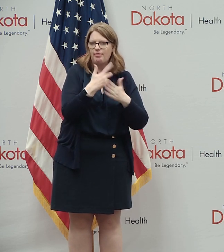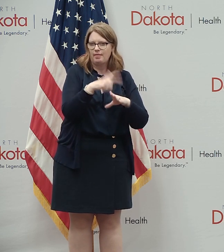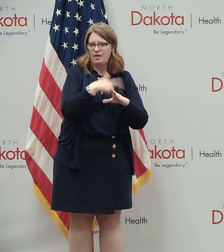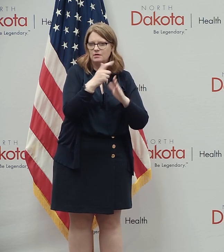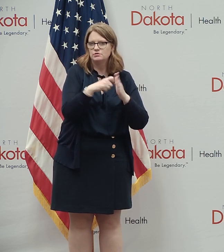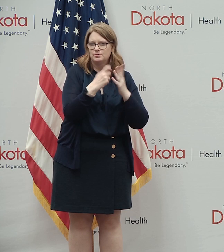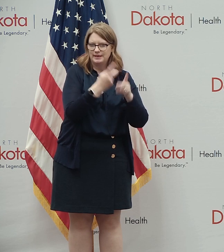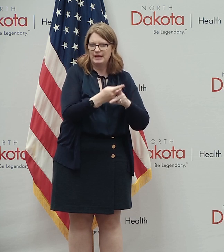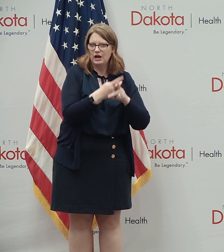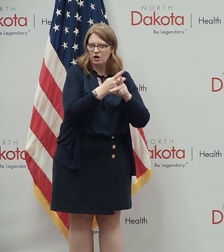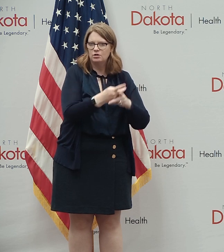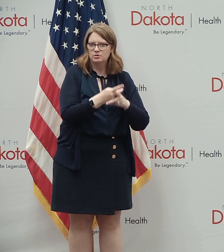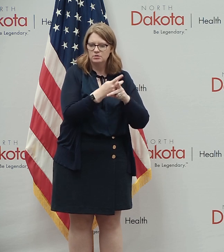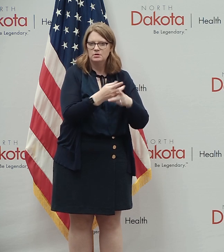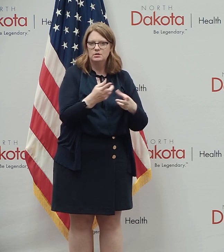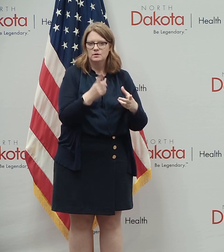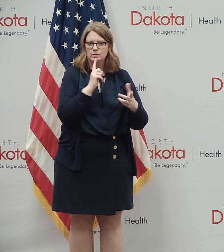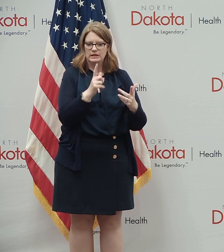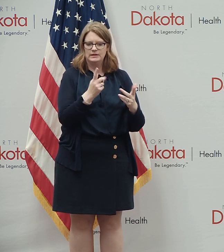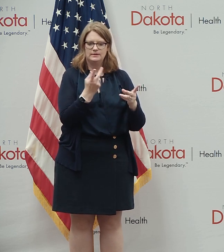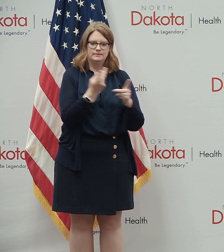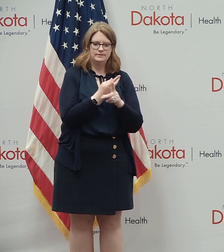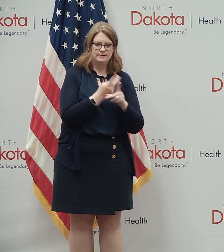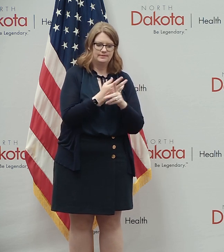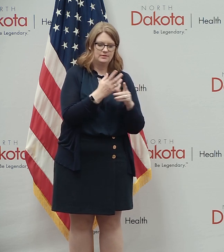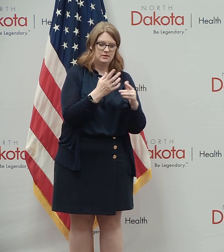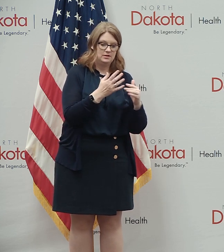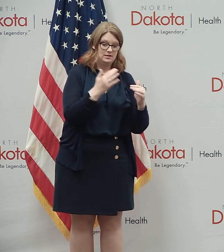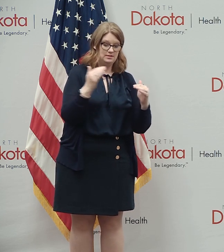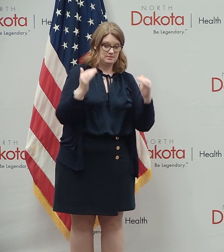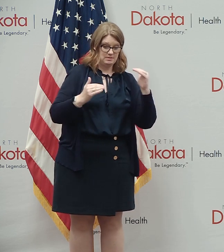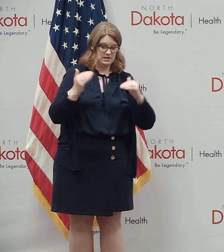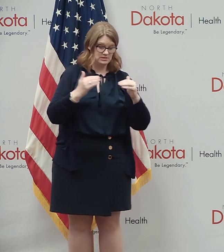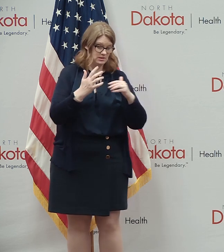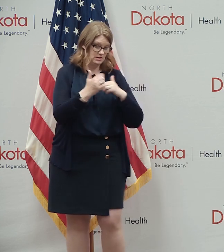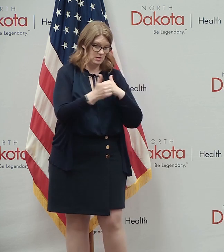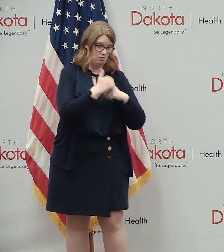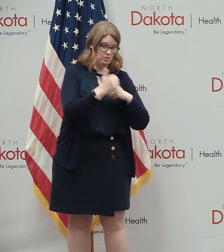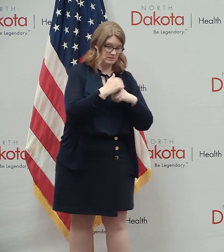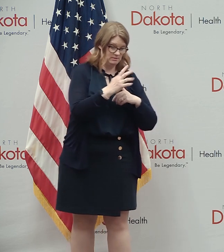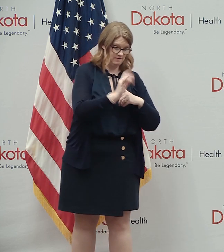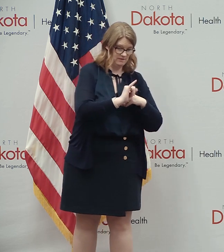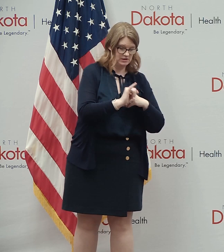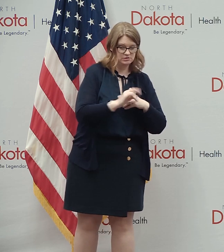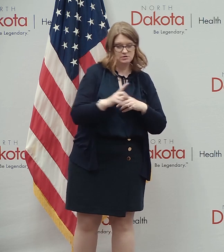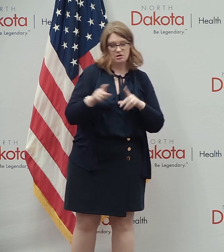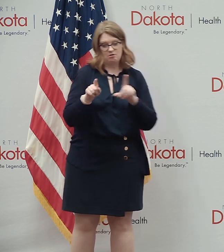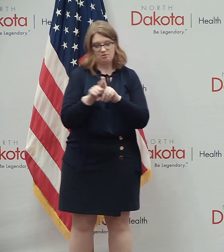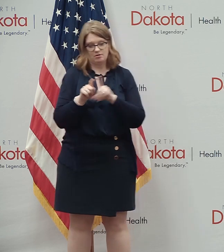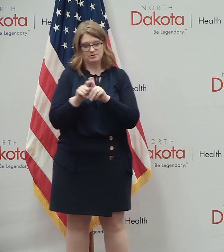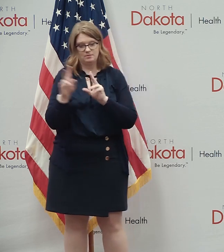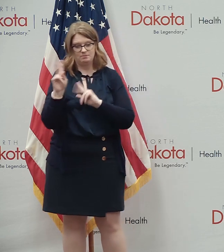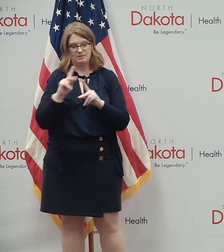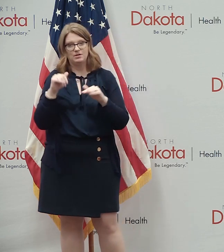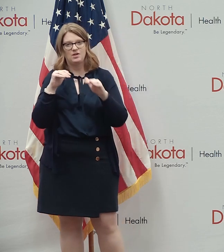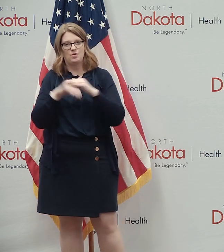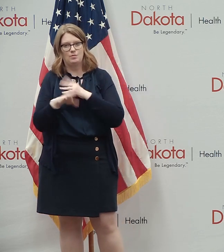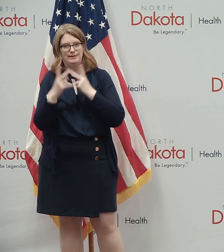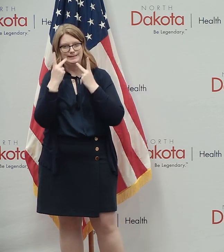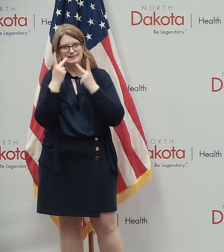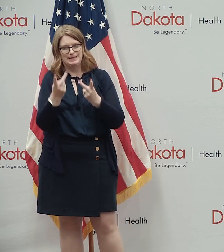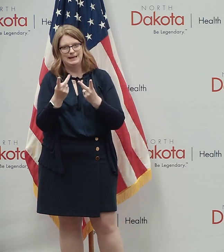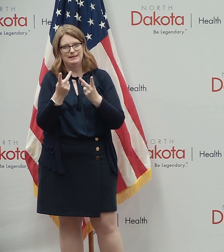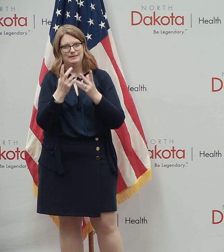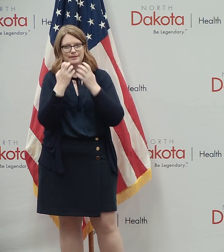to try and find a way to balance the risk of infection up against how do we make sure that people can see their loved ones and remain